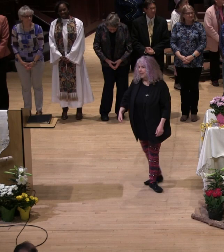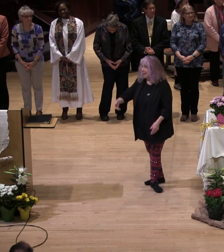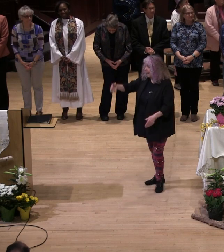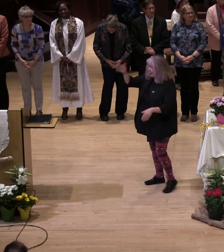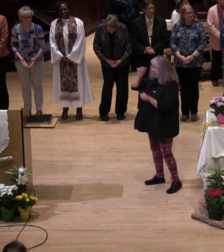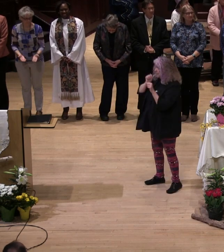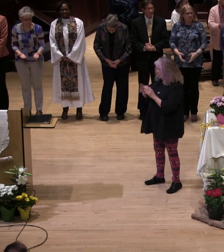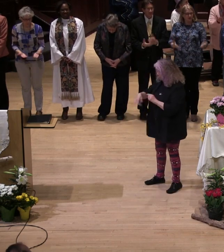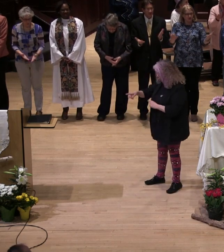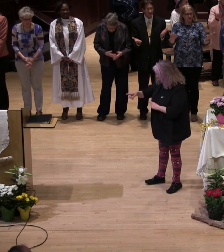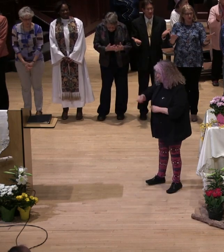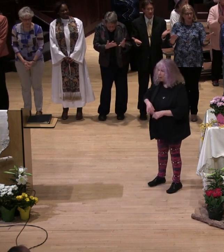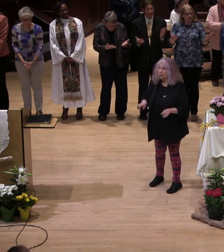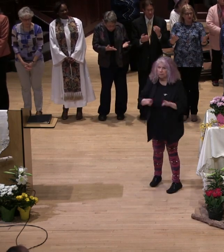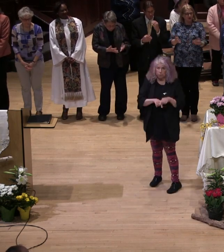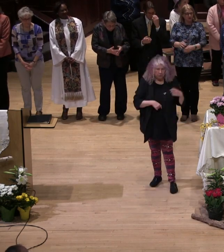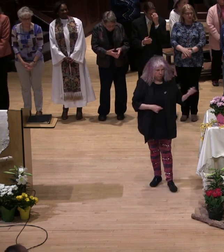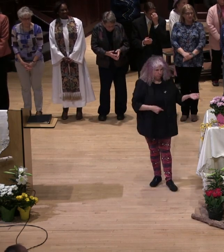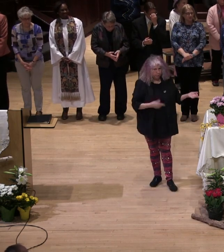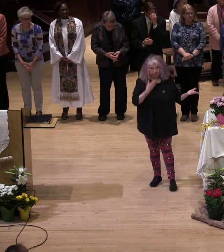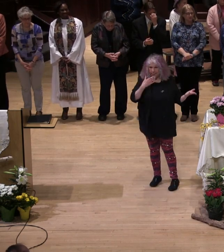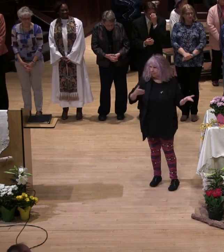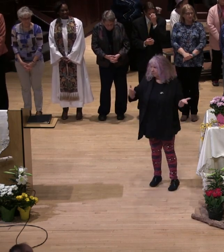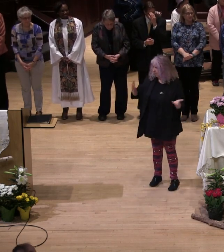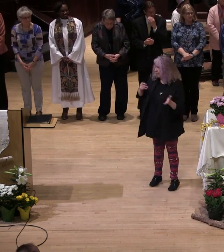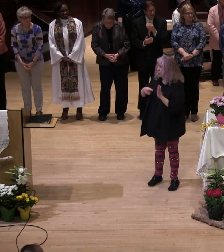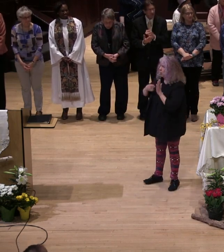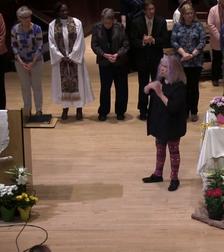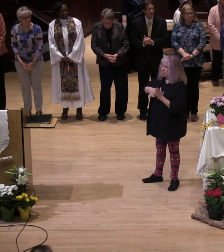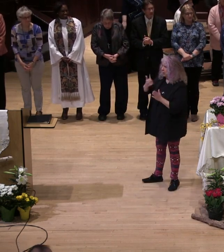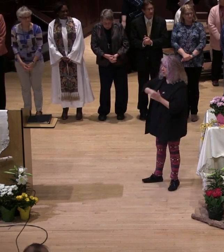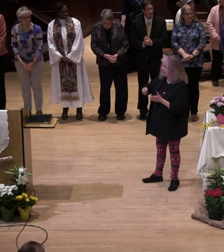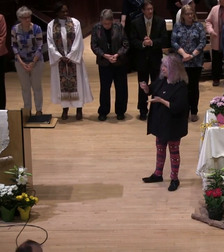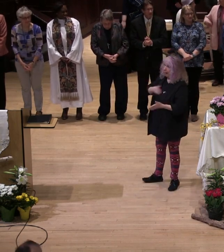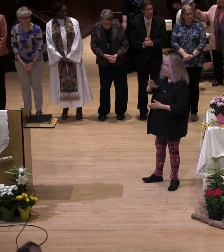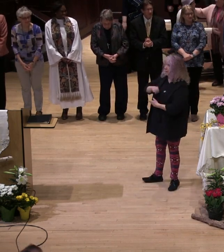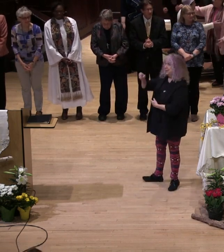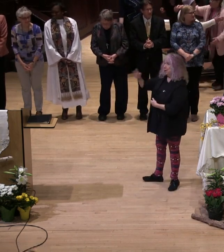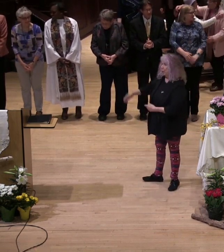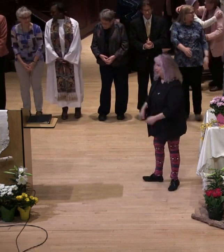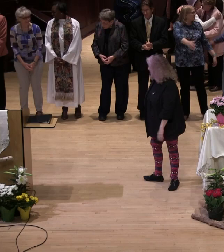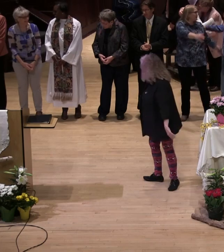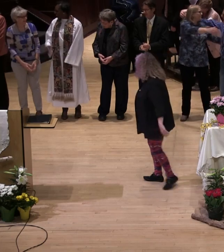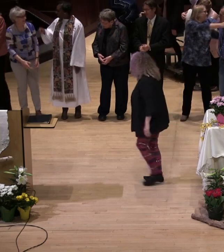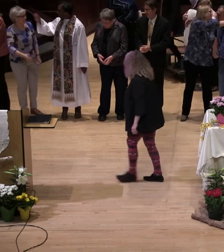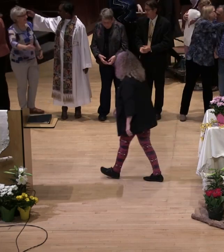Peace be with you. Thank you. Let's wish each other a happy Easter.